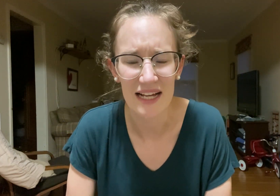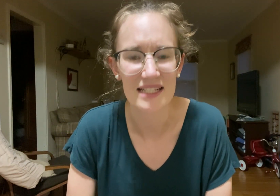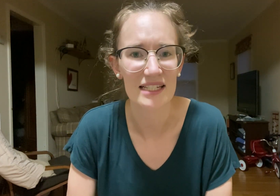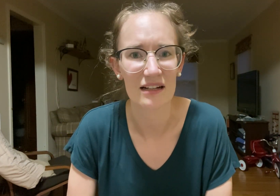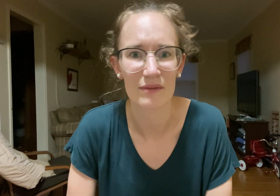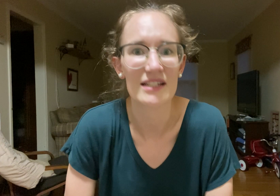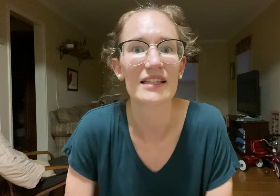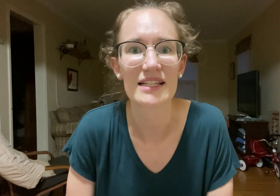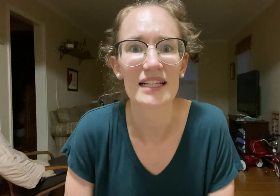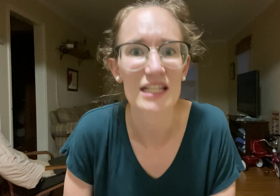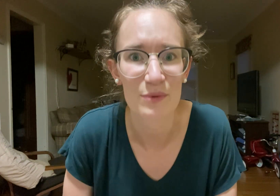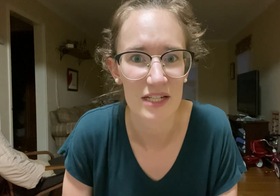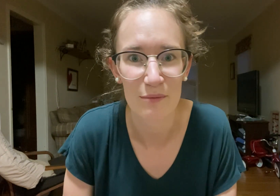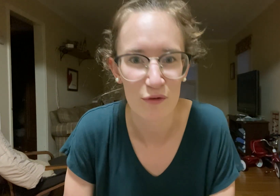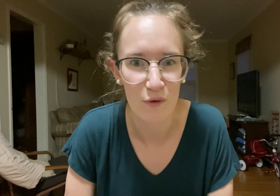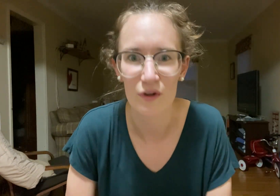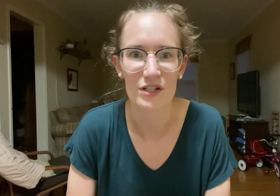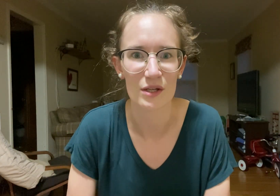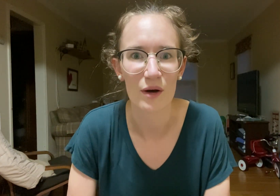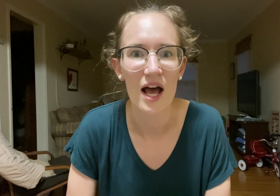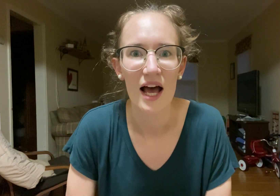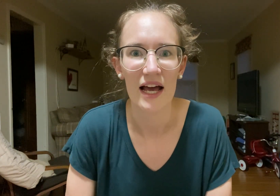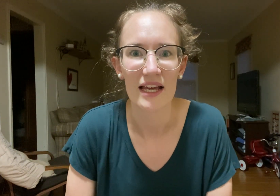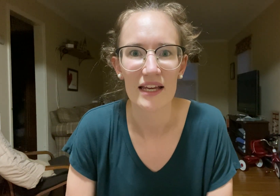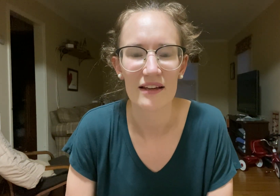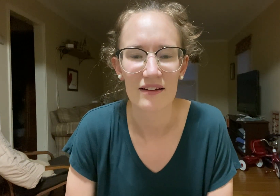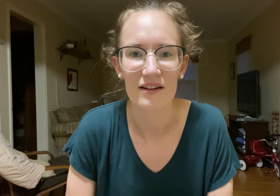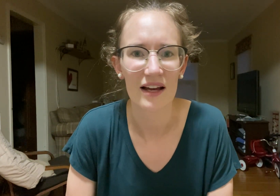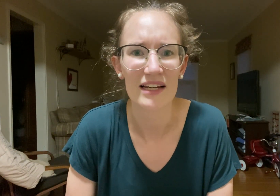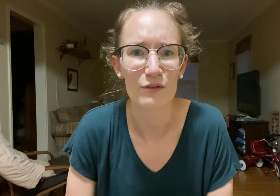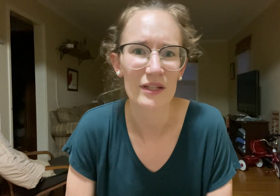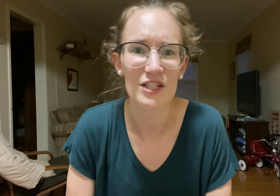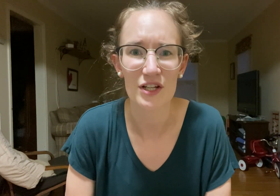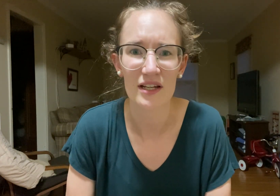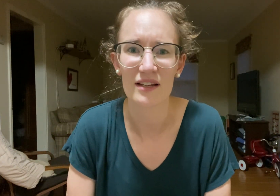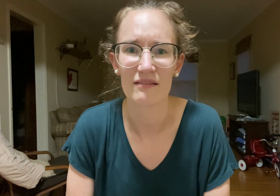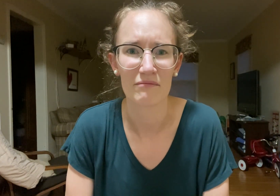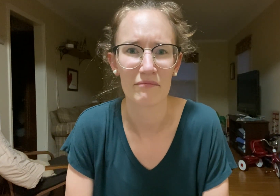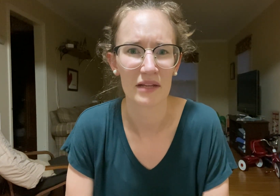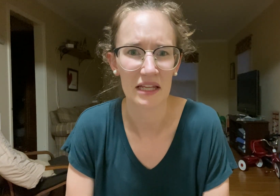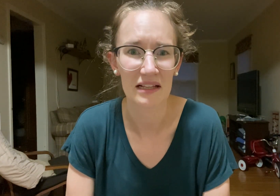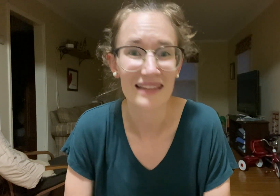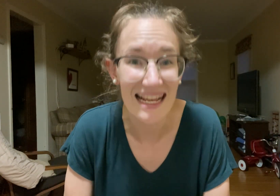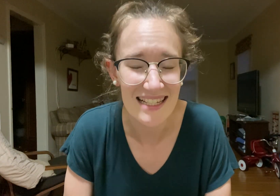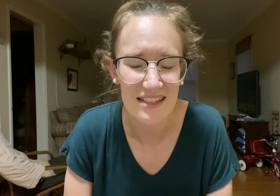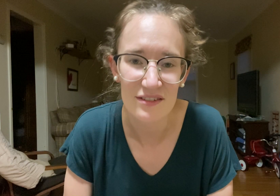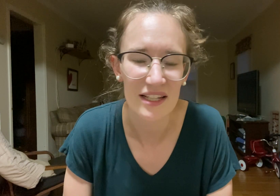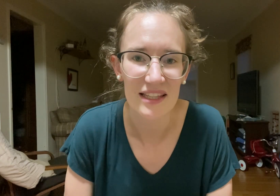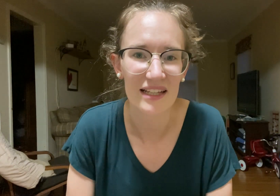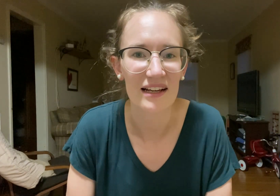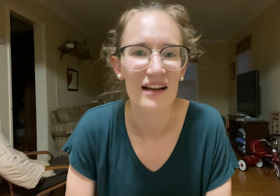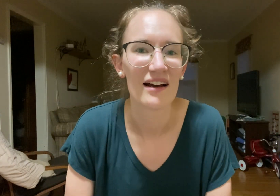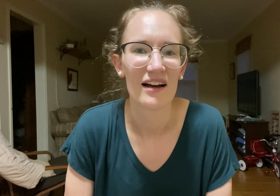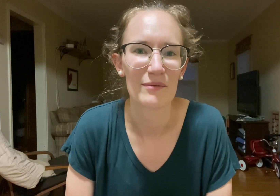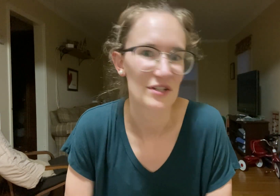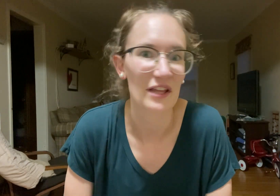relax. I'd done this at least one time before, so I never really took many classes or anything. I took like